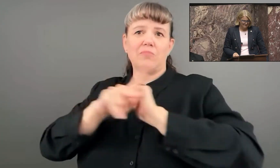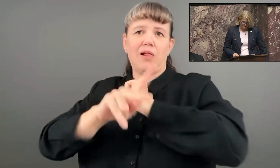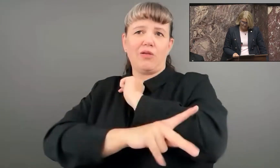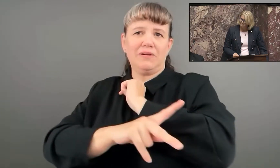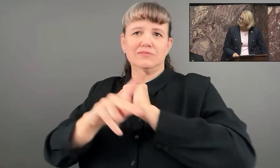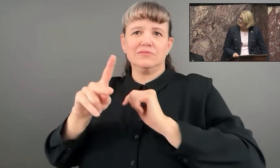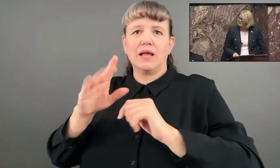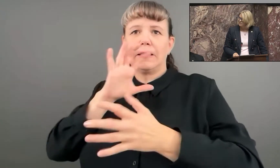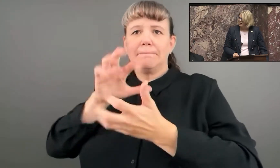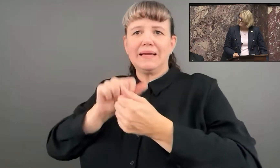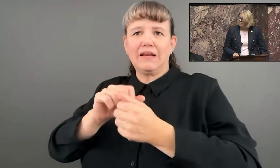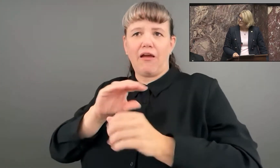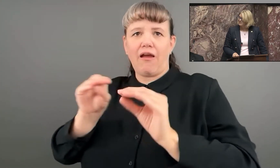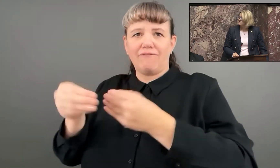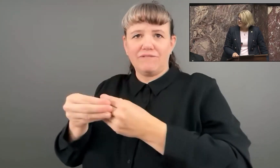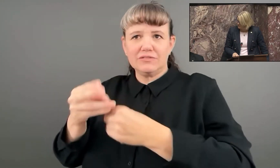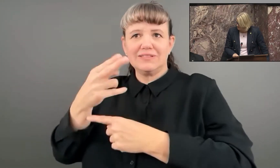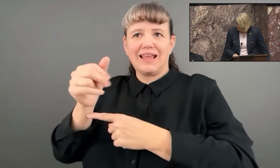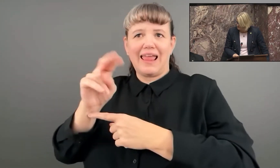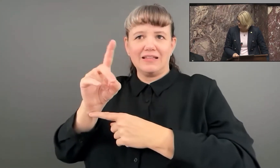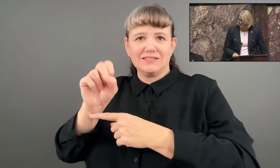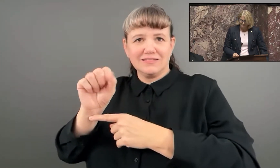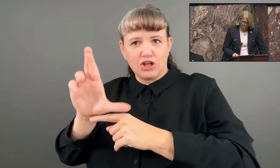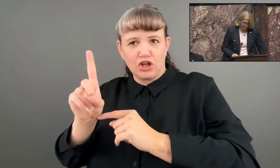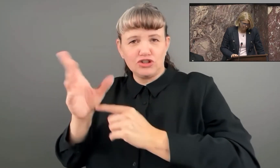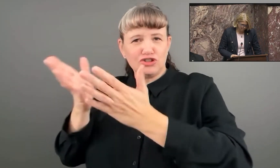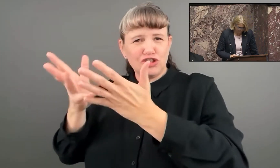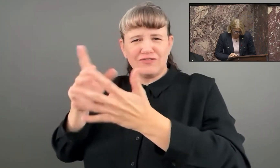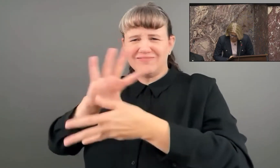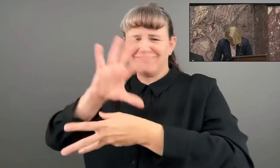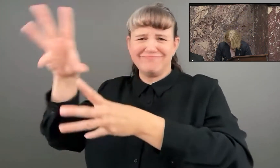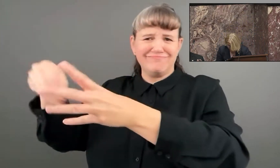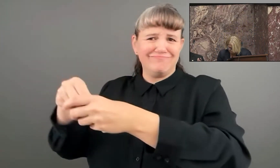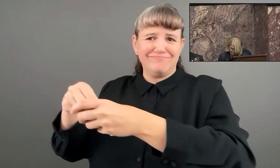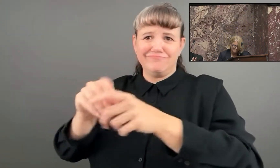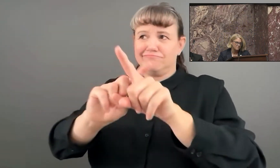Legislative Assembly. So thank you very much. Thank you, Honourable Speaker.